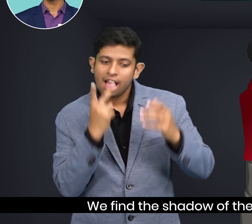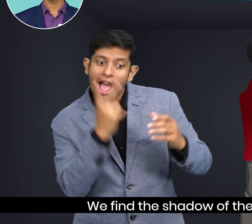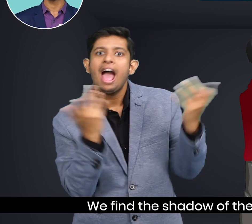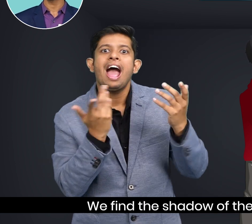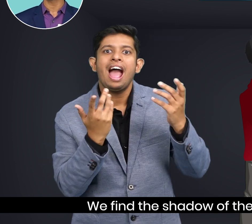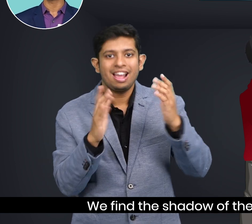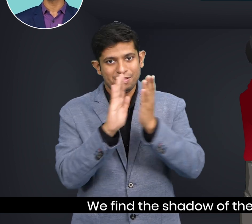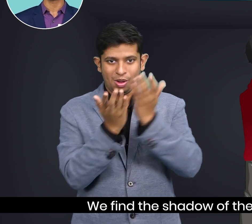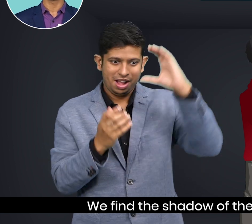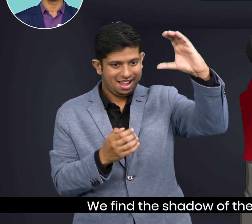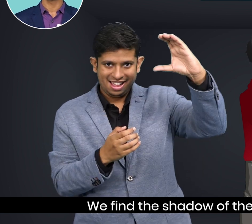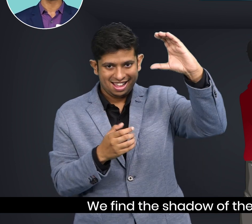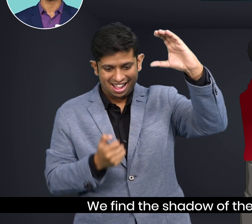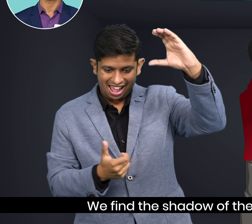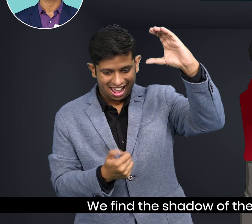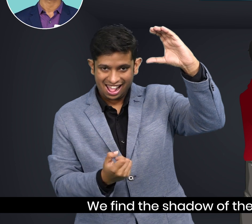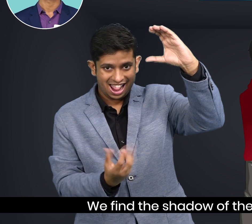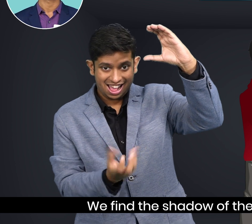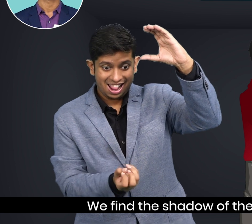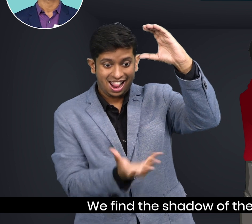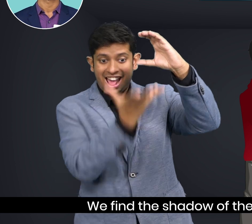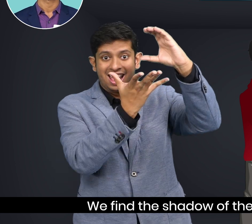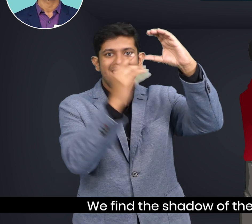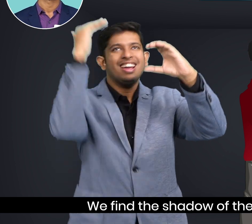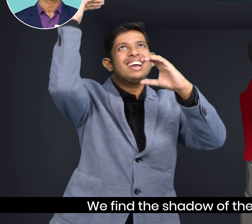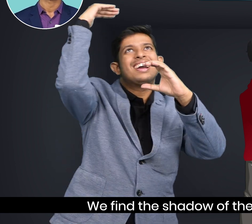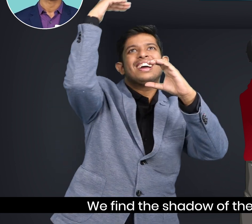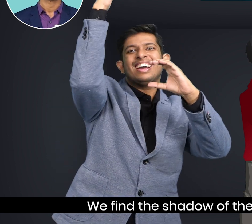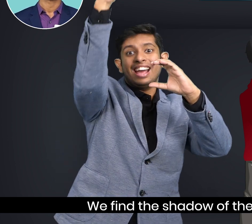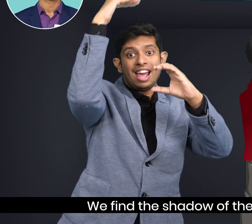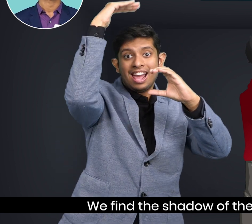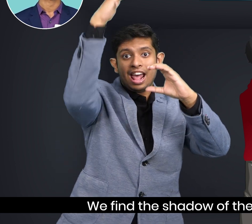We find the shadow of the book on the room's ceiling.